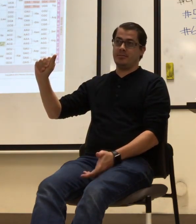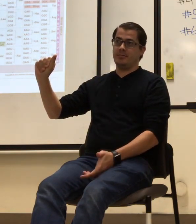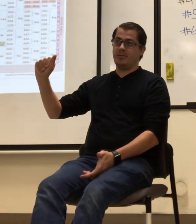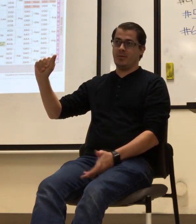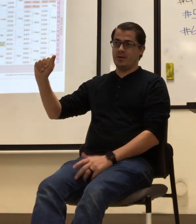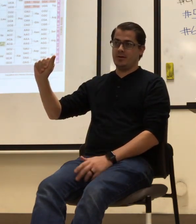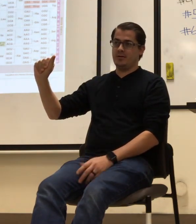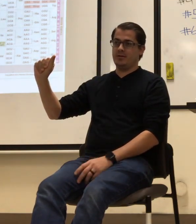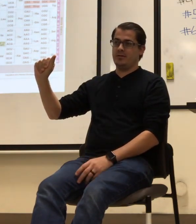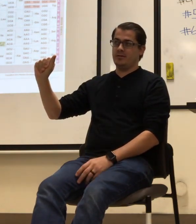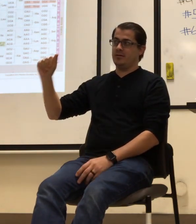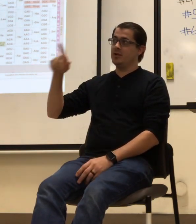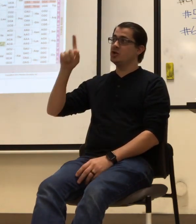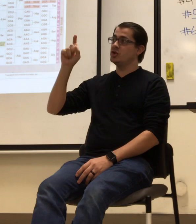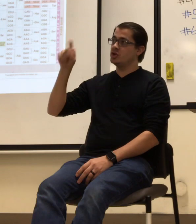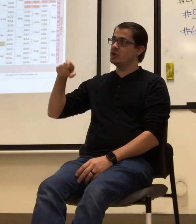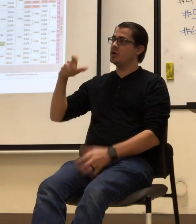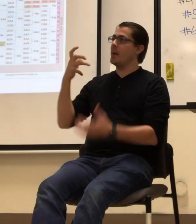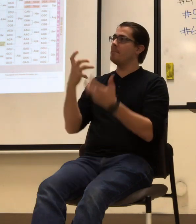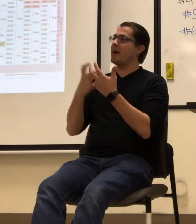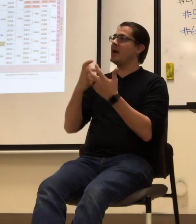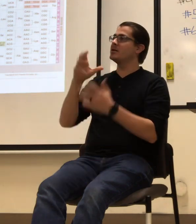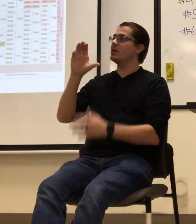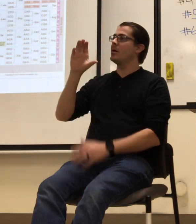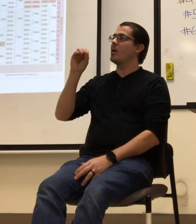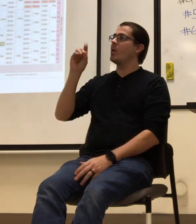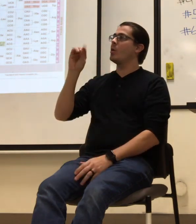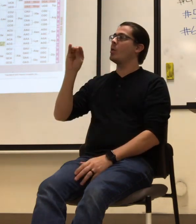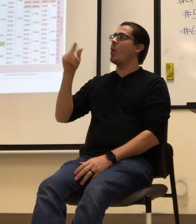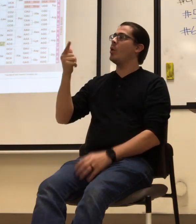I mean, it should match the coding strand,